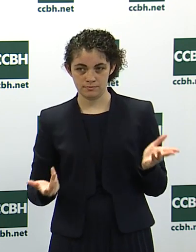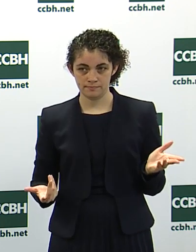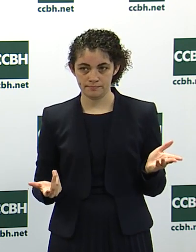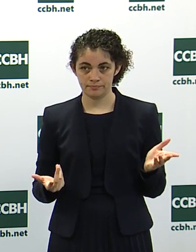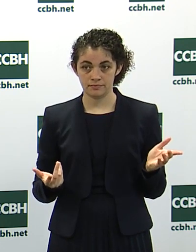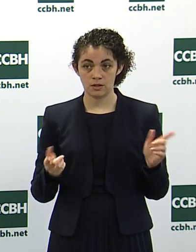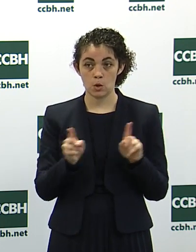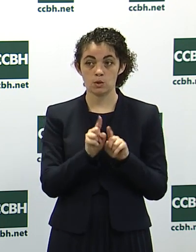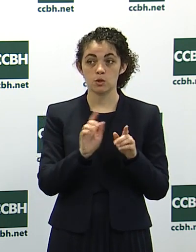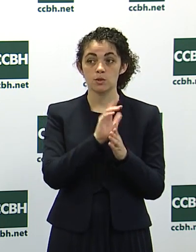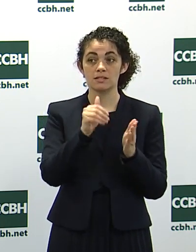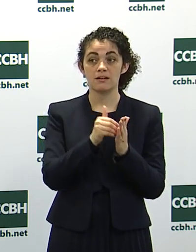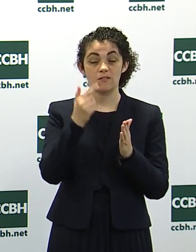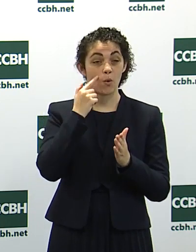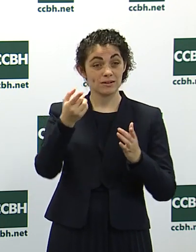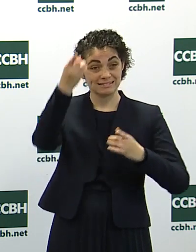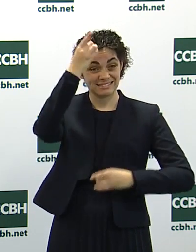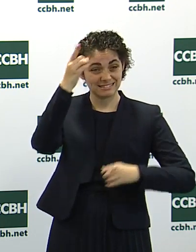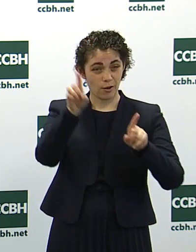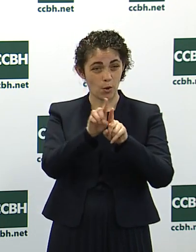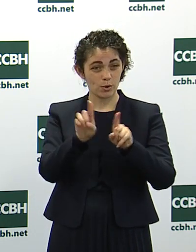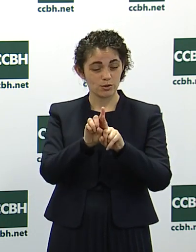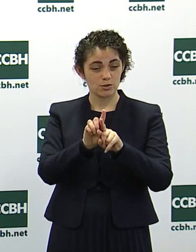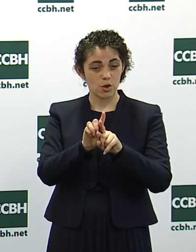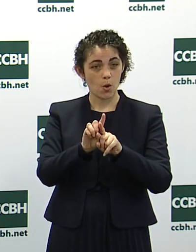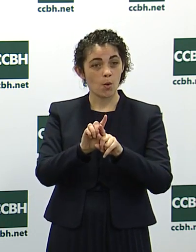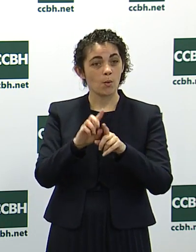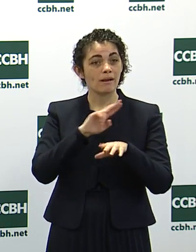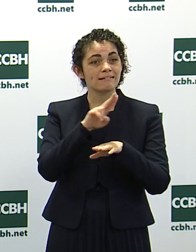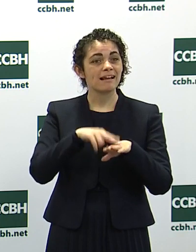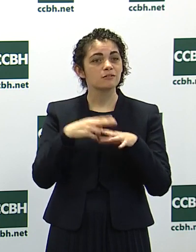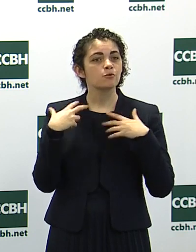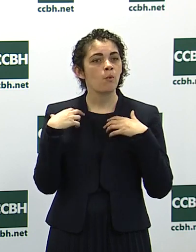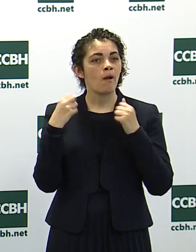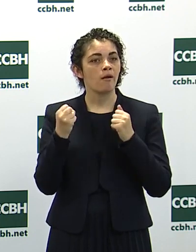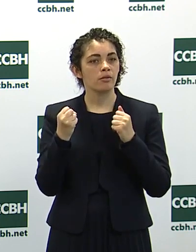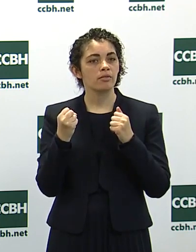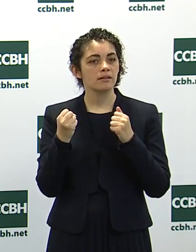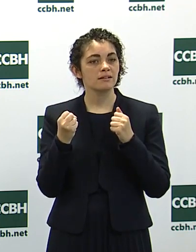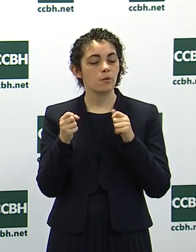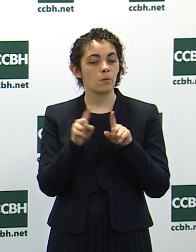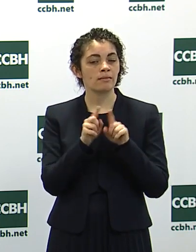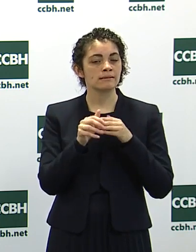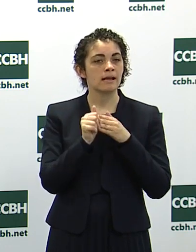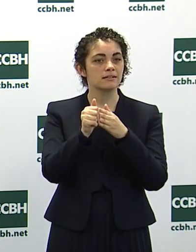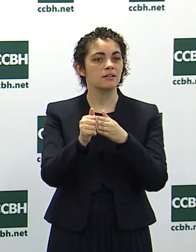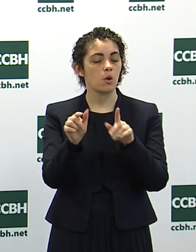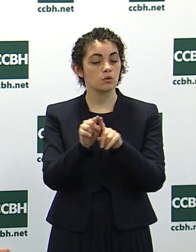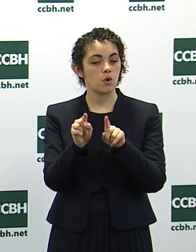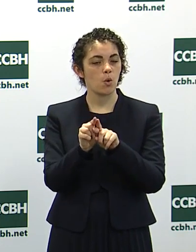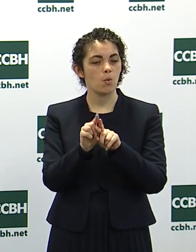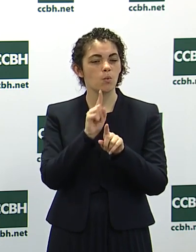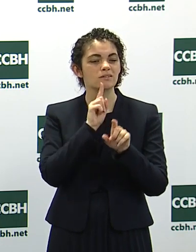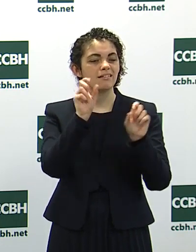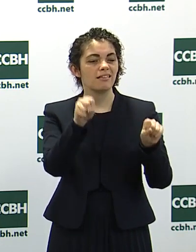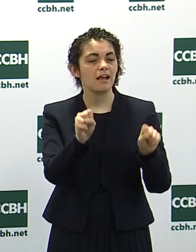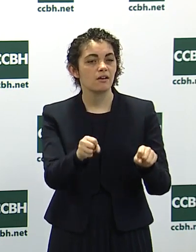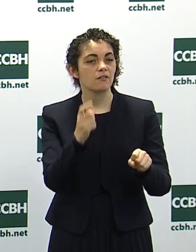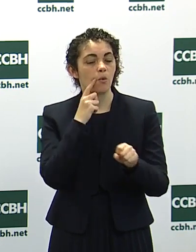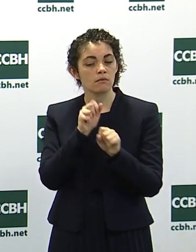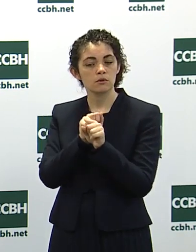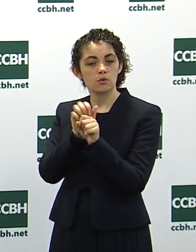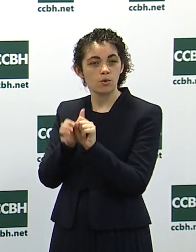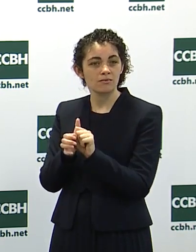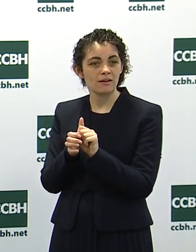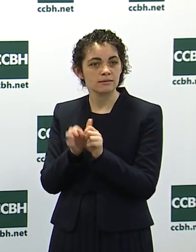The Centers for Disease Control and the National Centers for Health Statistics gave guidance what constitutes a